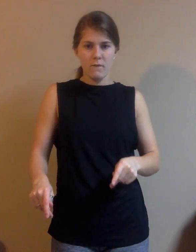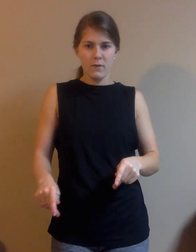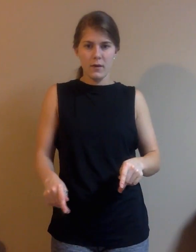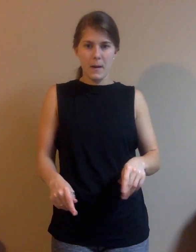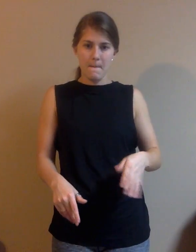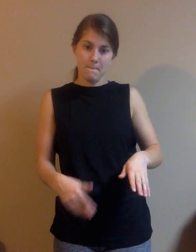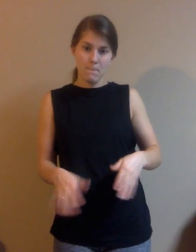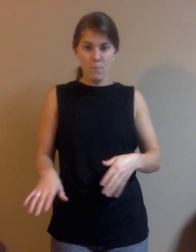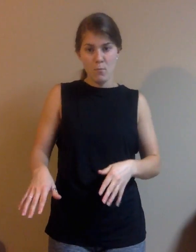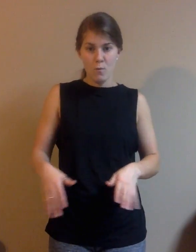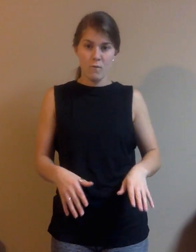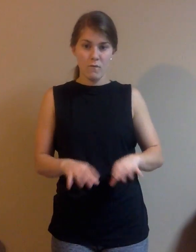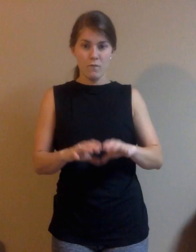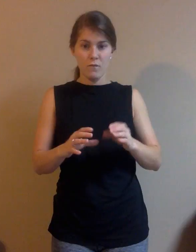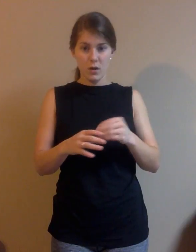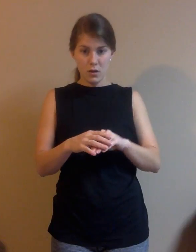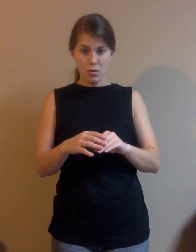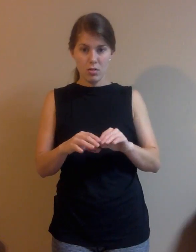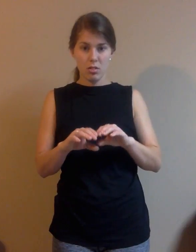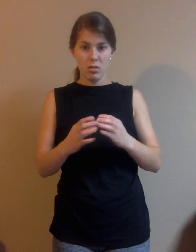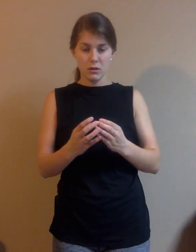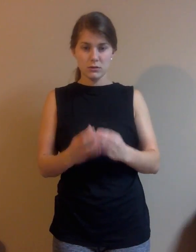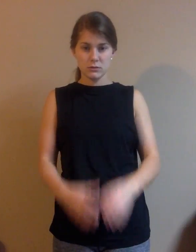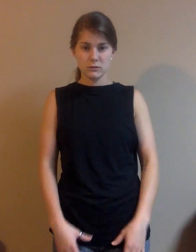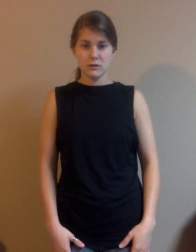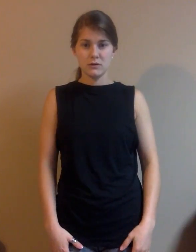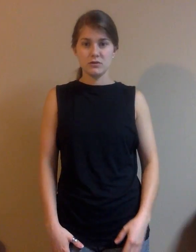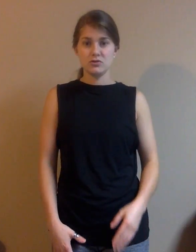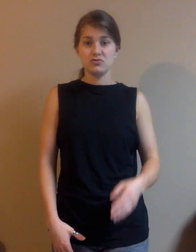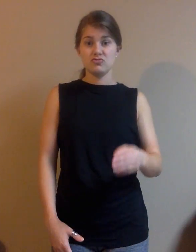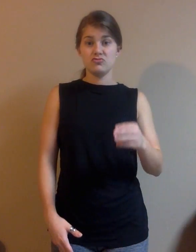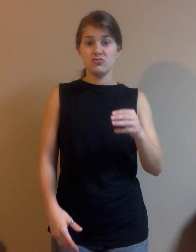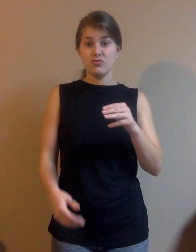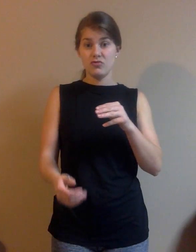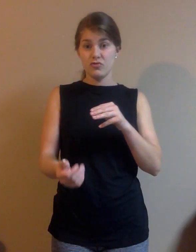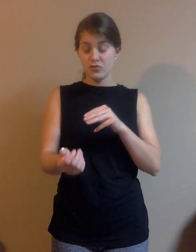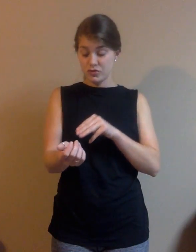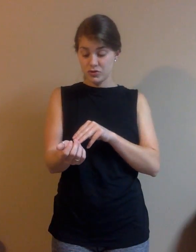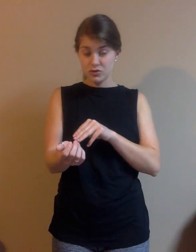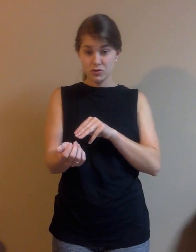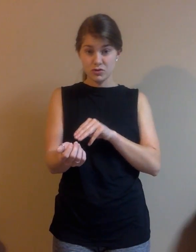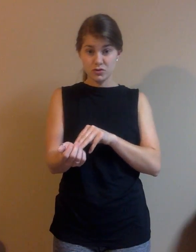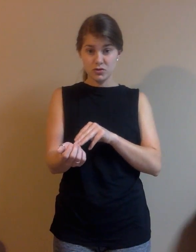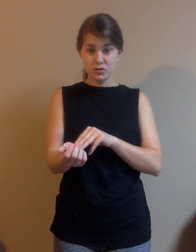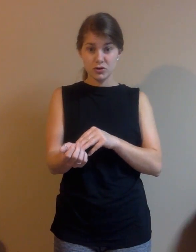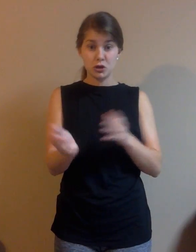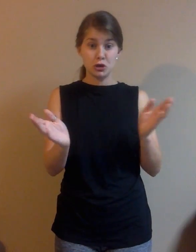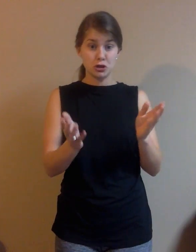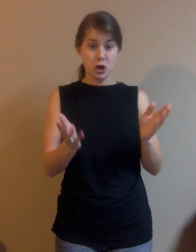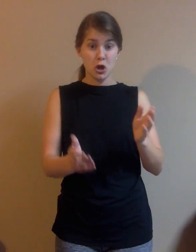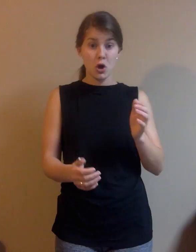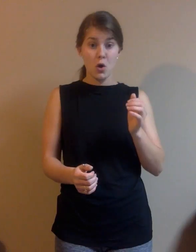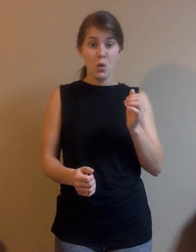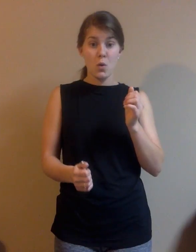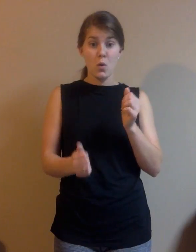back, we won't be very long, and they went and left her. But as they went out the room, he turned on the radio that was sitting on his desk. And when they got